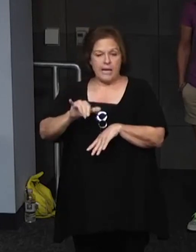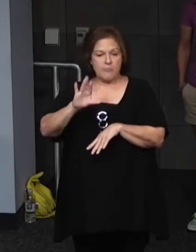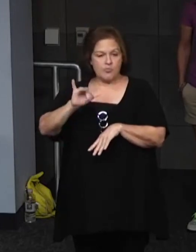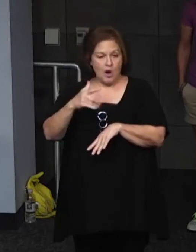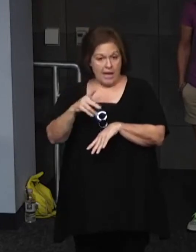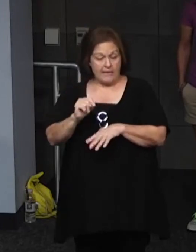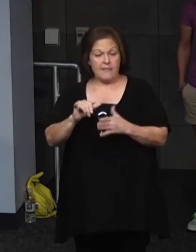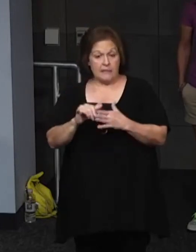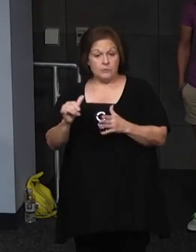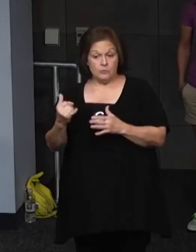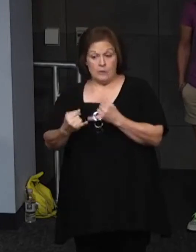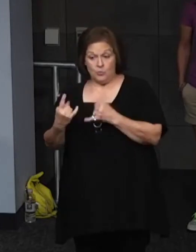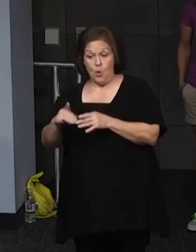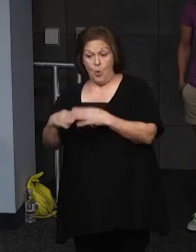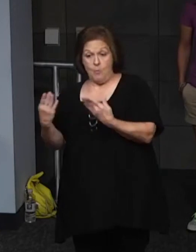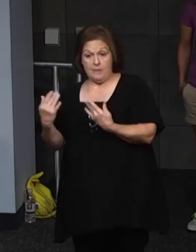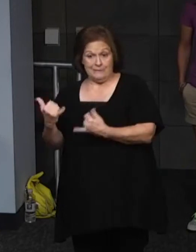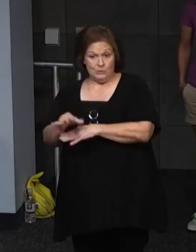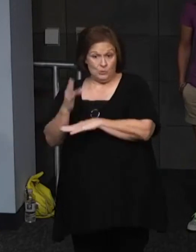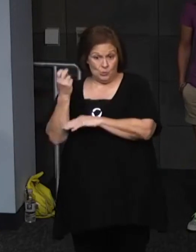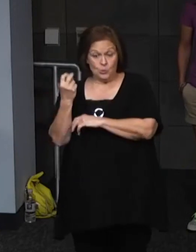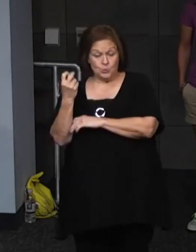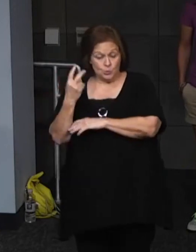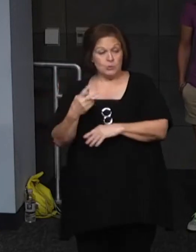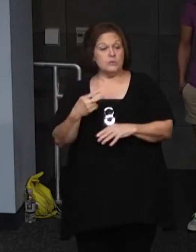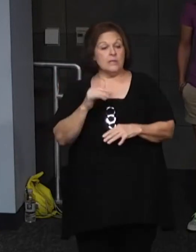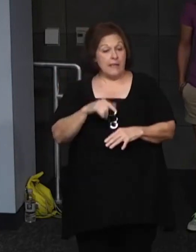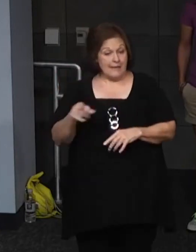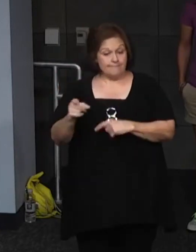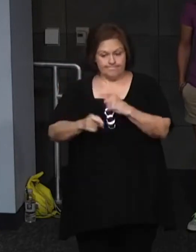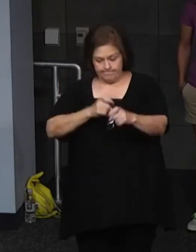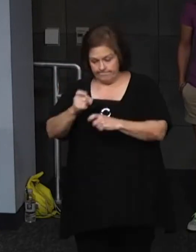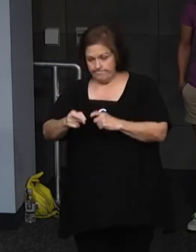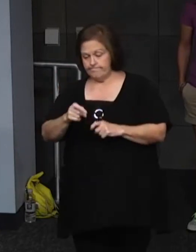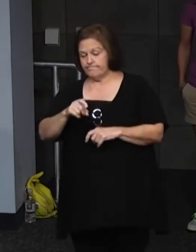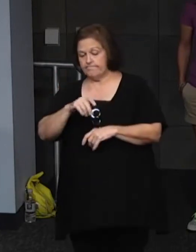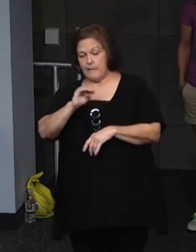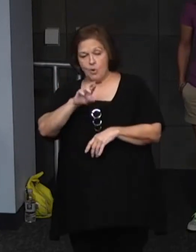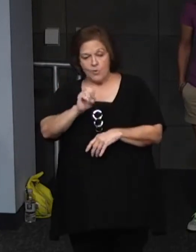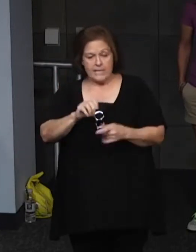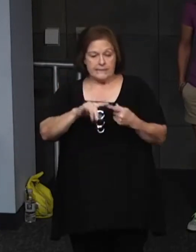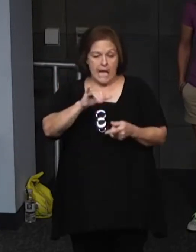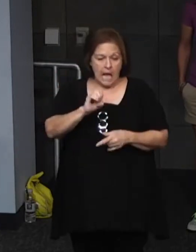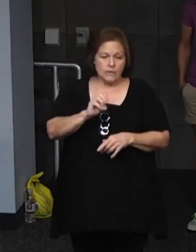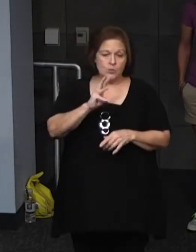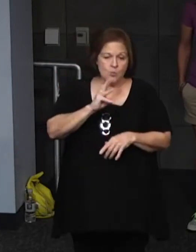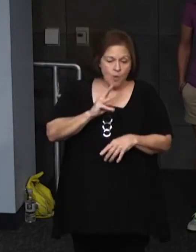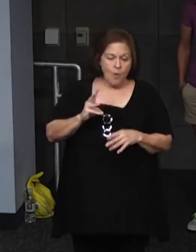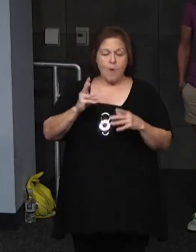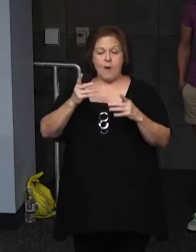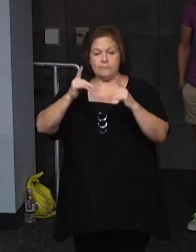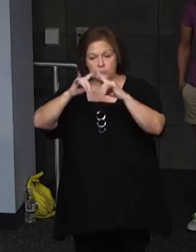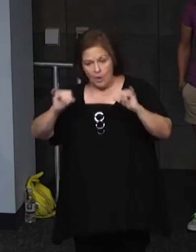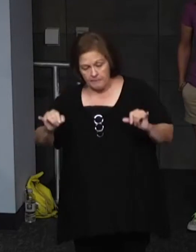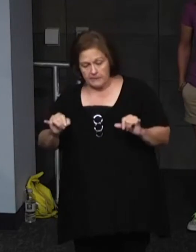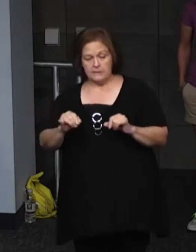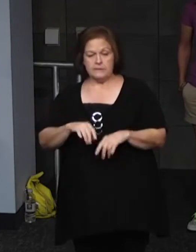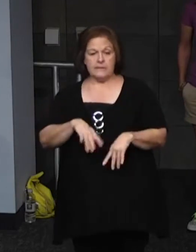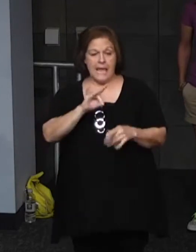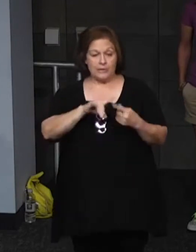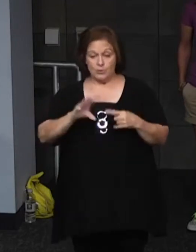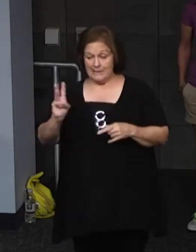opened today at noon. So all of these sites are distributing MREs, tarps, ice, and water from 8 a.m. to 6 p.m. Again,